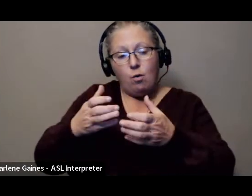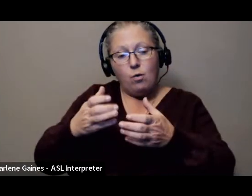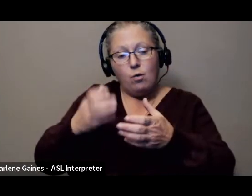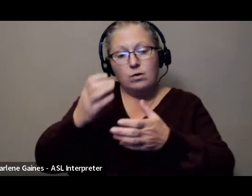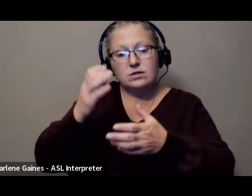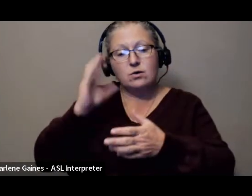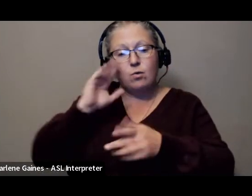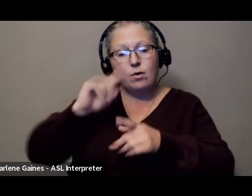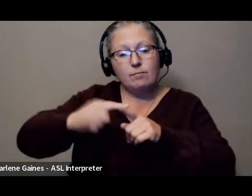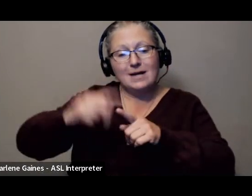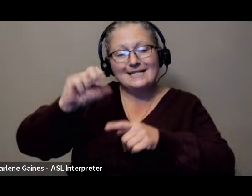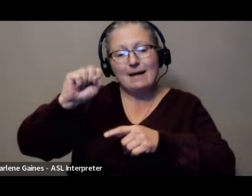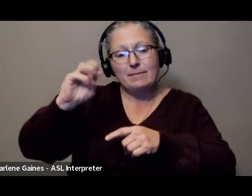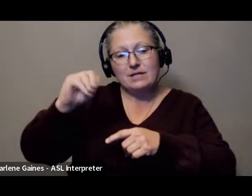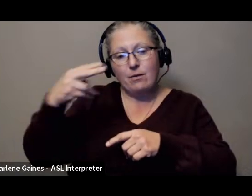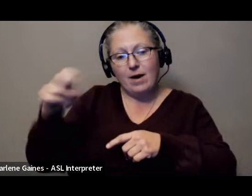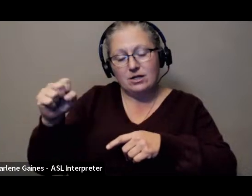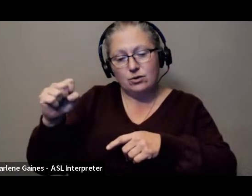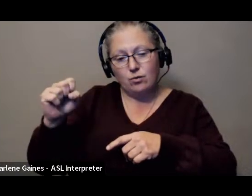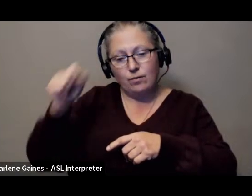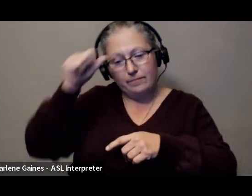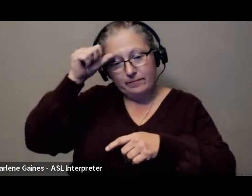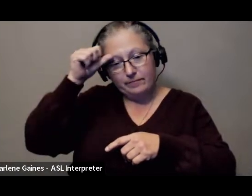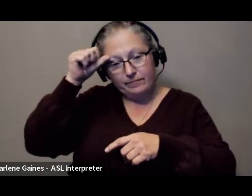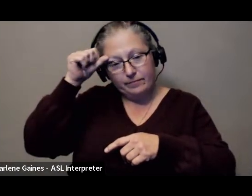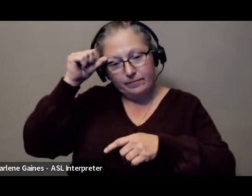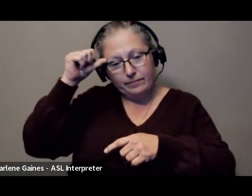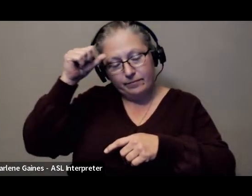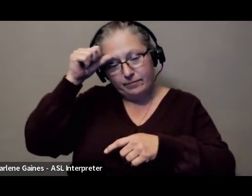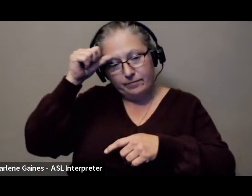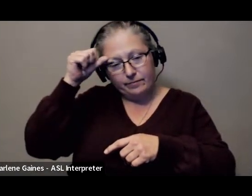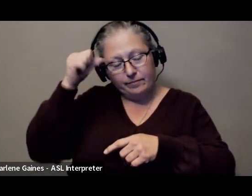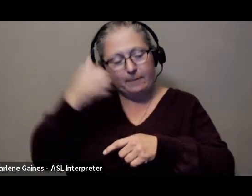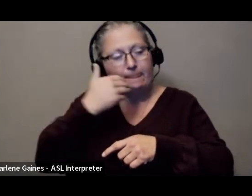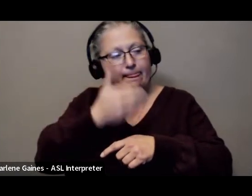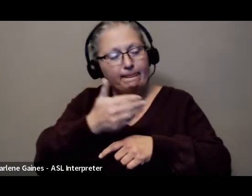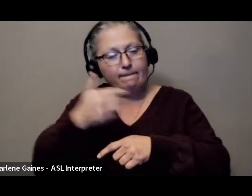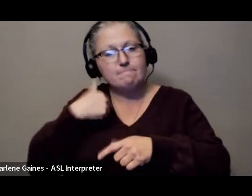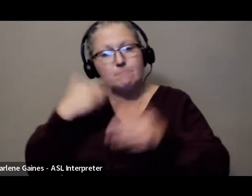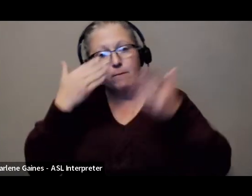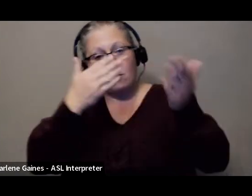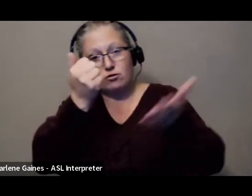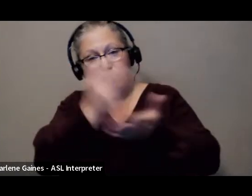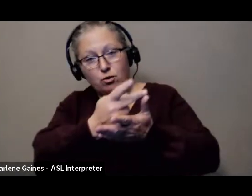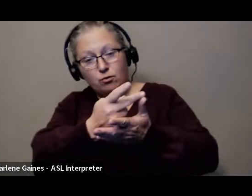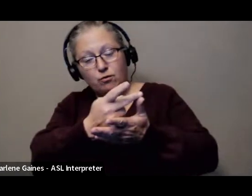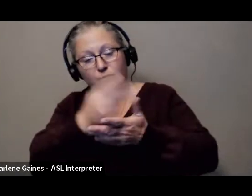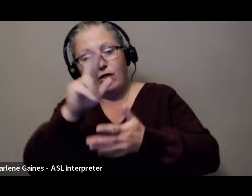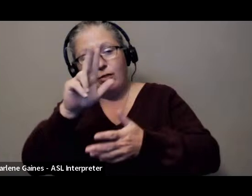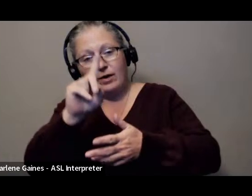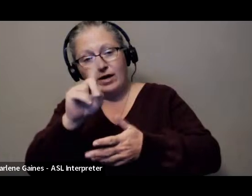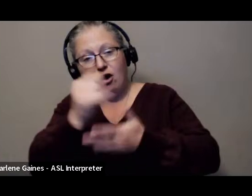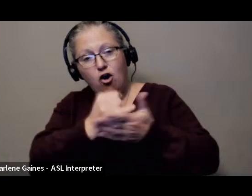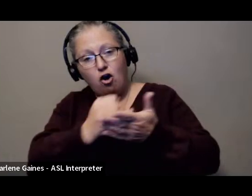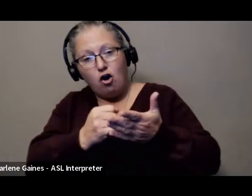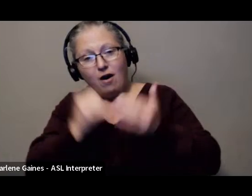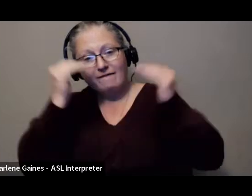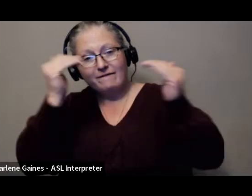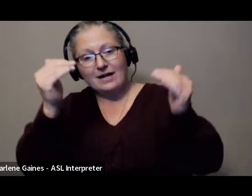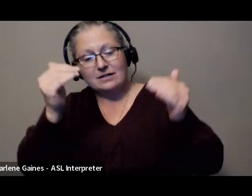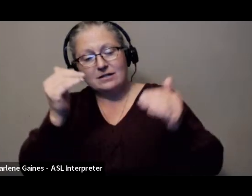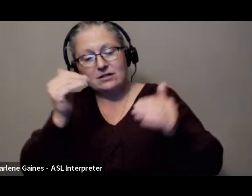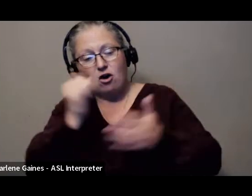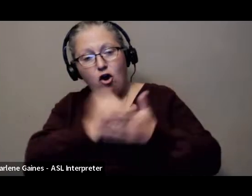be piloted at San Mateo High School. Thank you. I make a motion to approve the 3D advanced